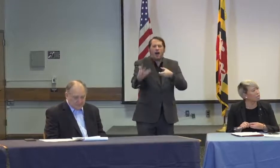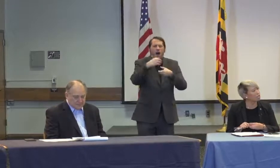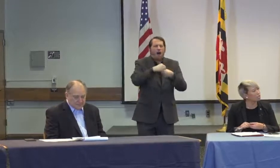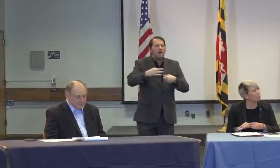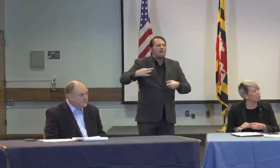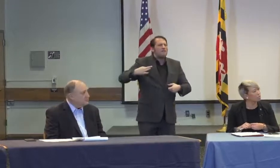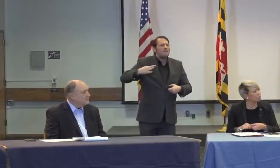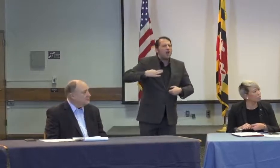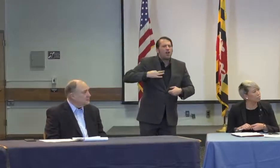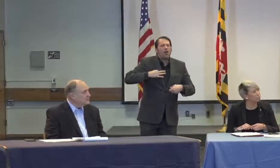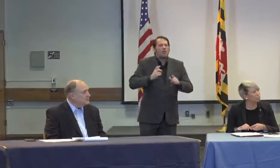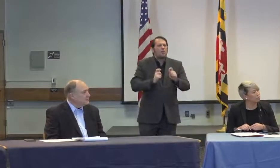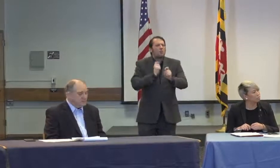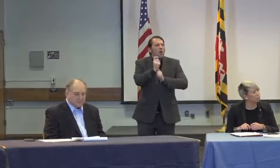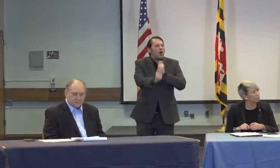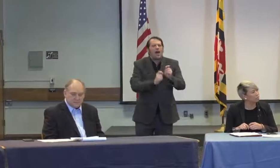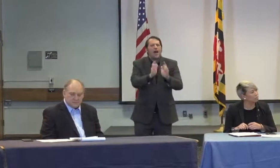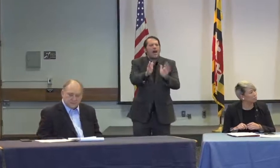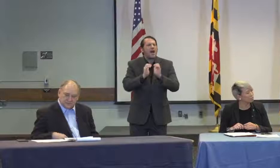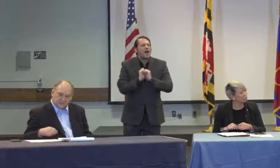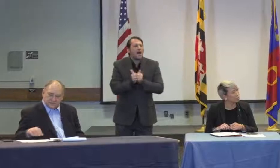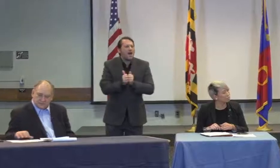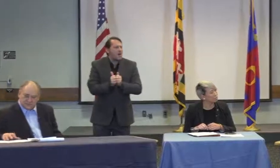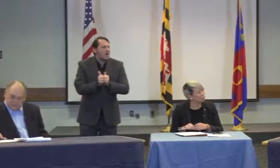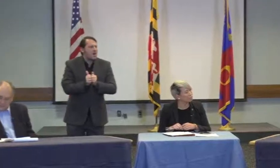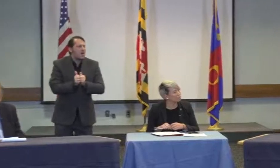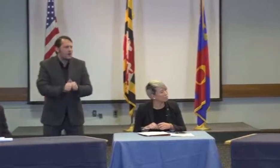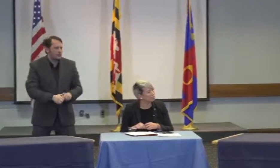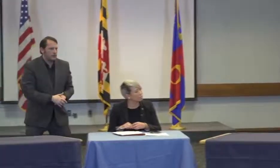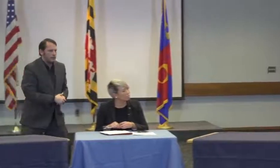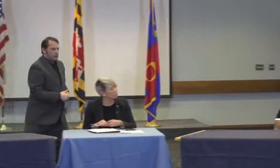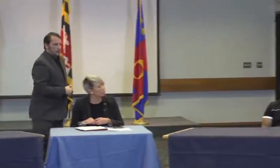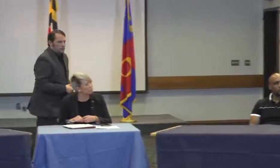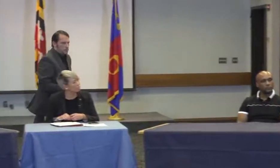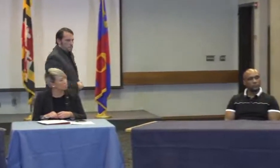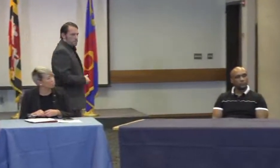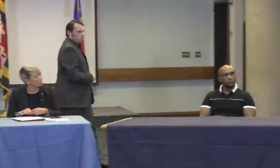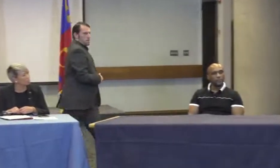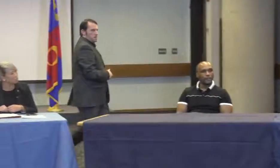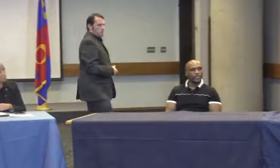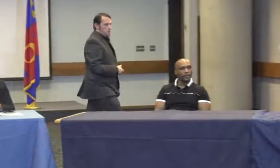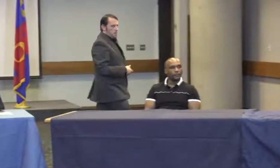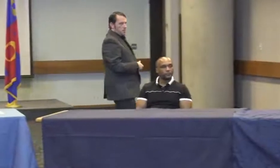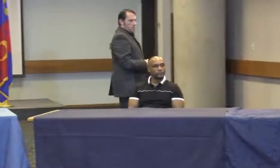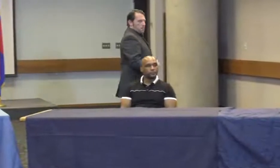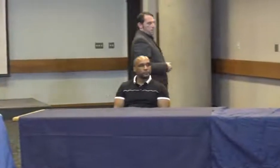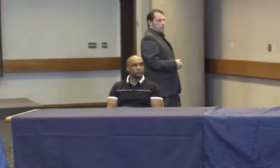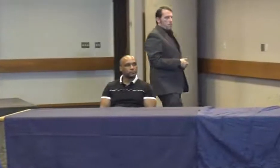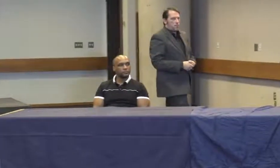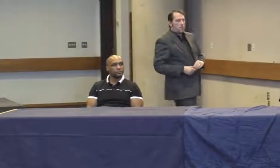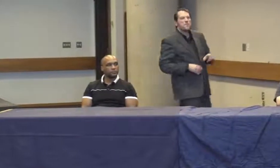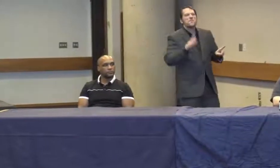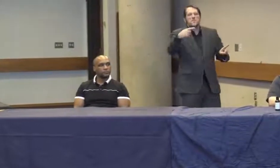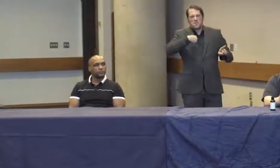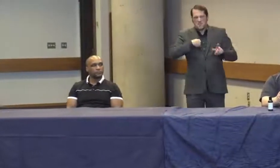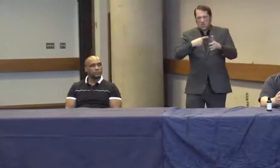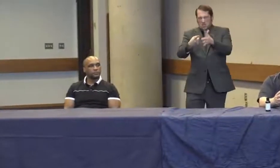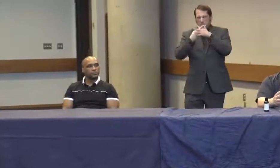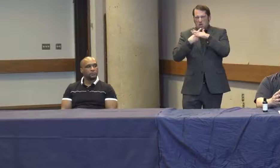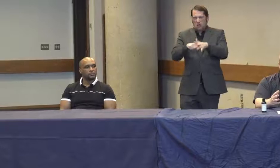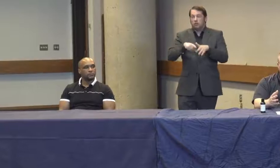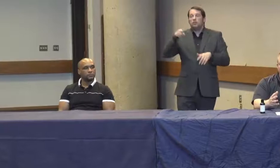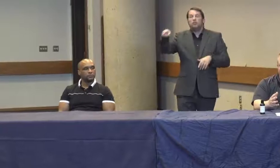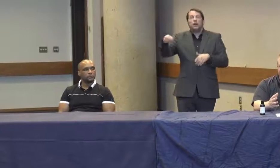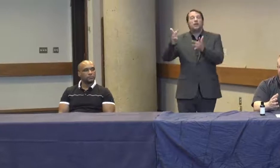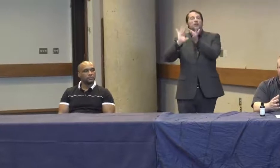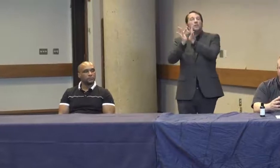donation? So I'll start with that. So on our COVID website, there's actually a link that goes